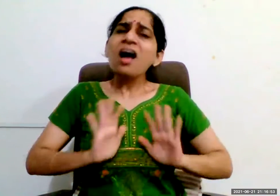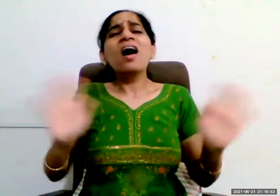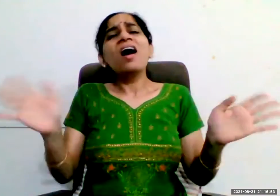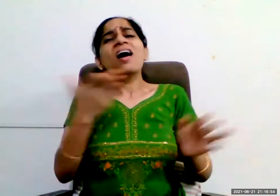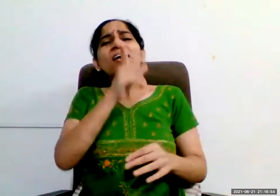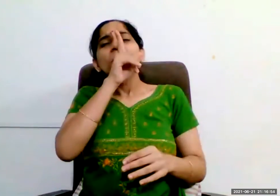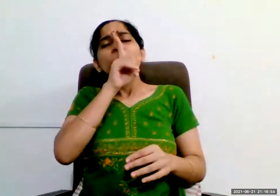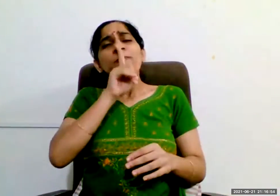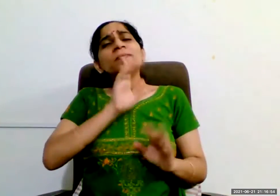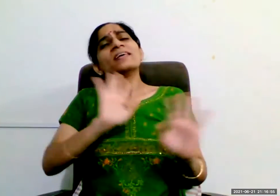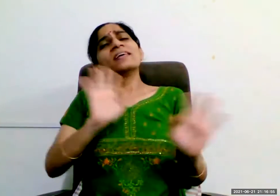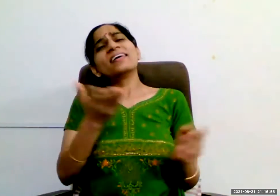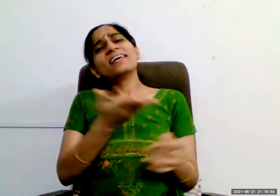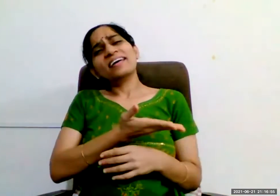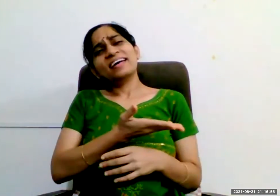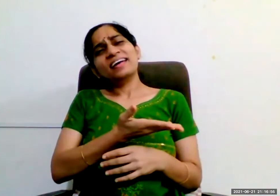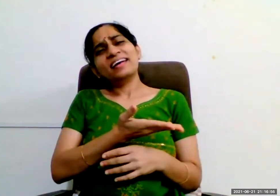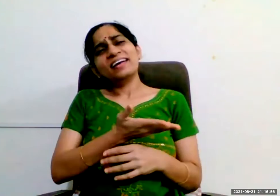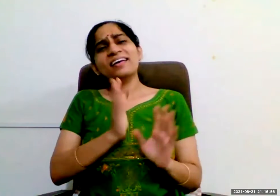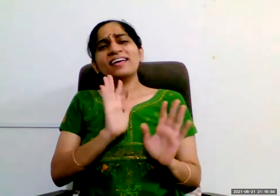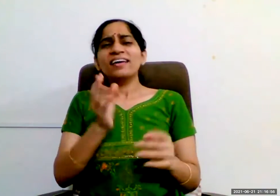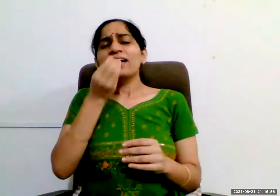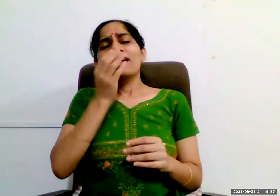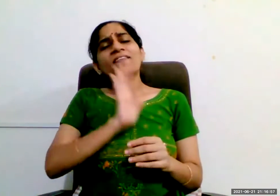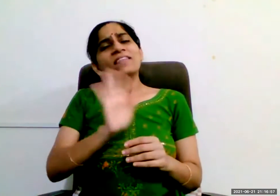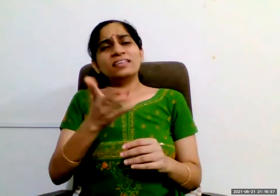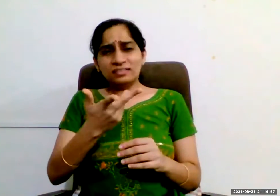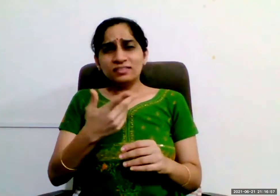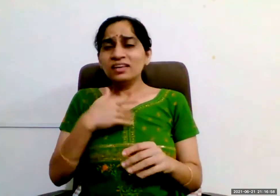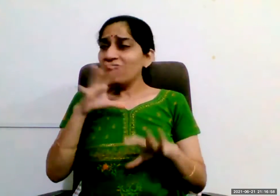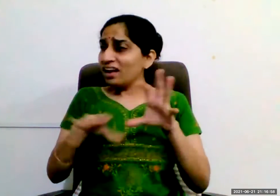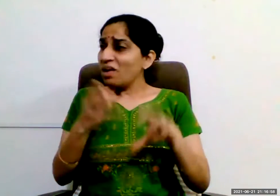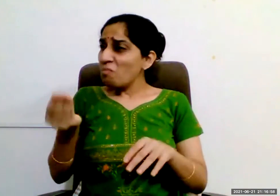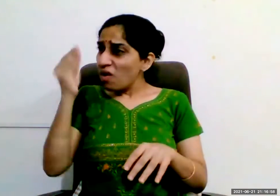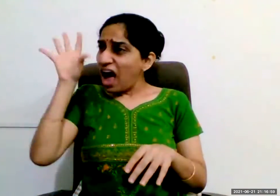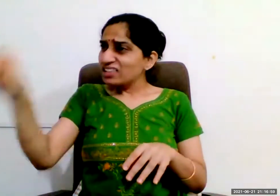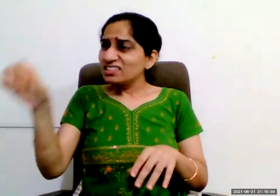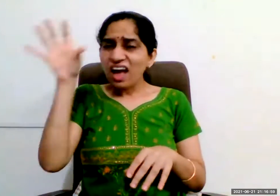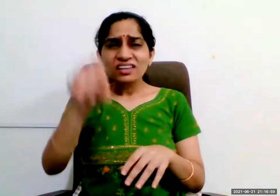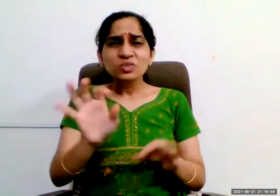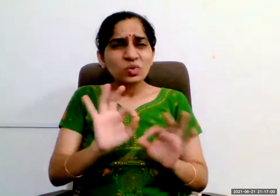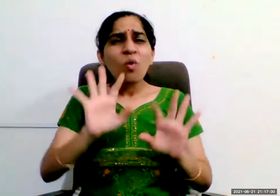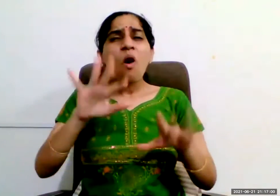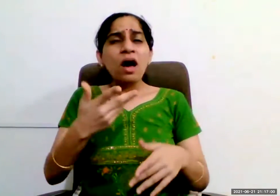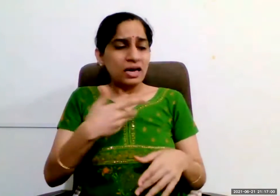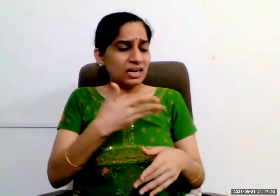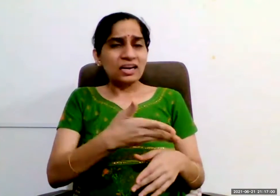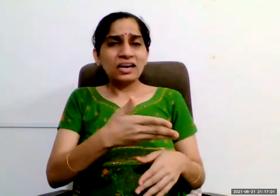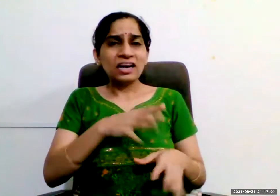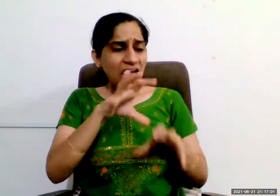no matter how much it is left, it will move on. It will not eat the entire thing or try to stuff